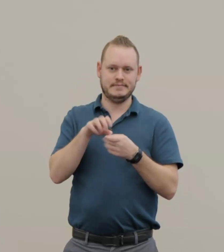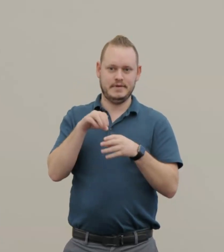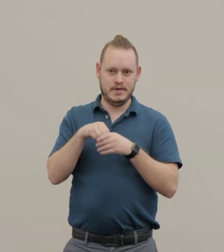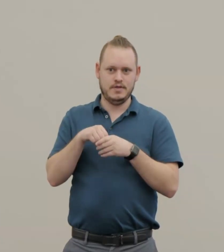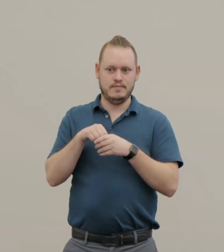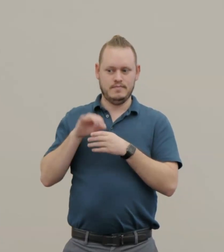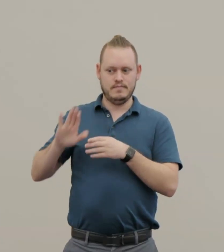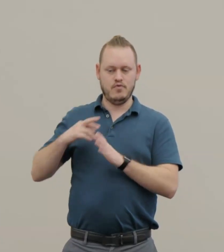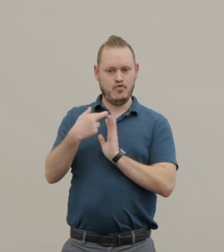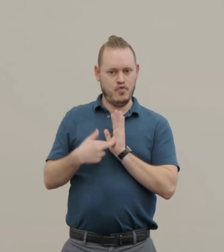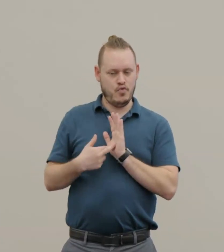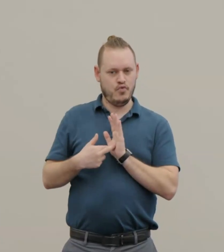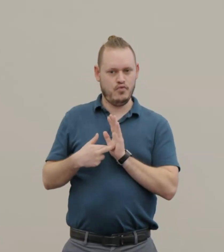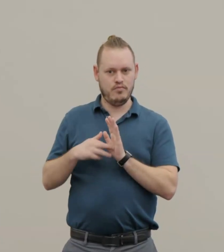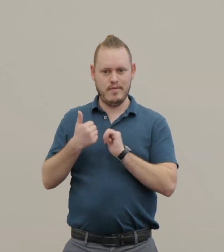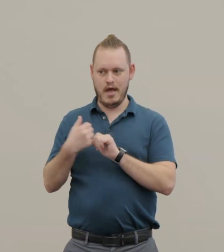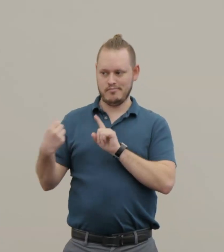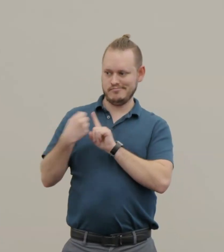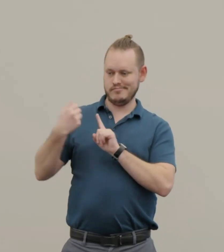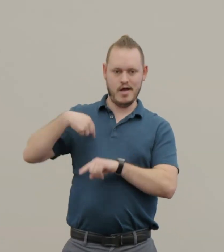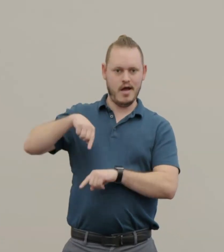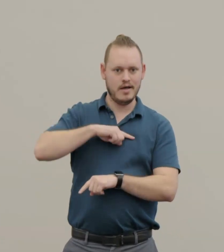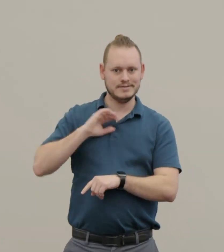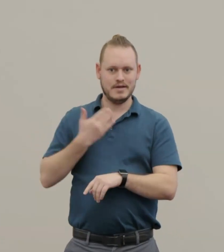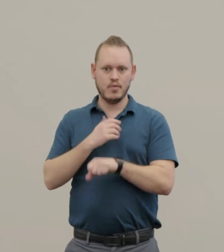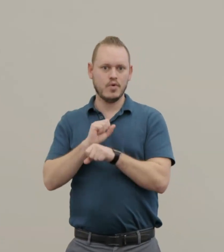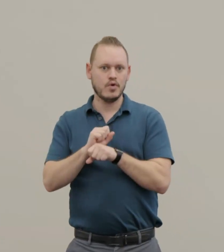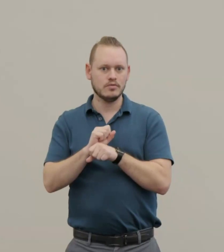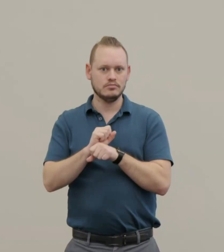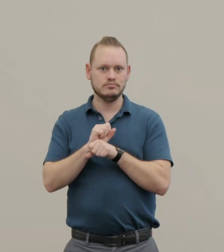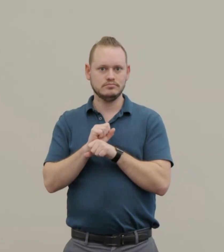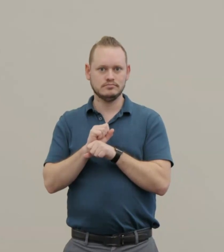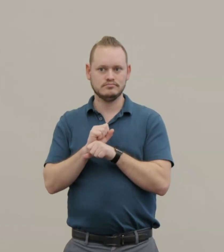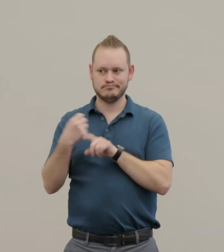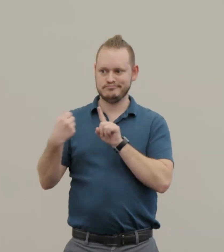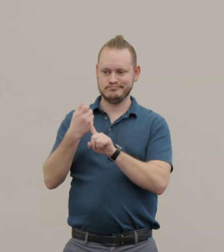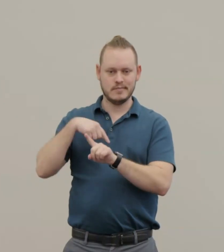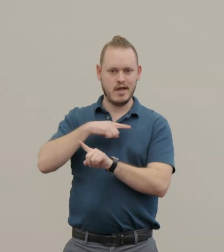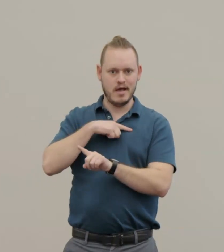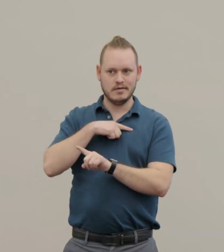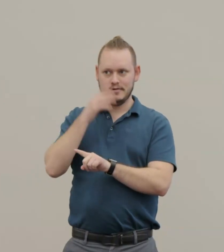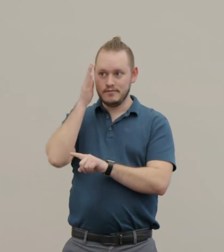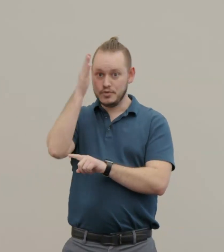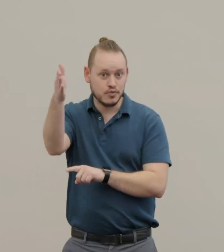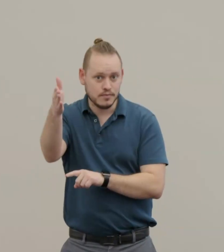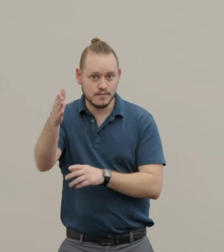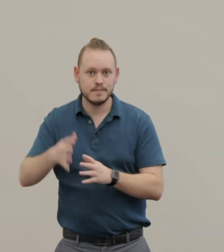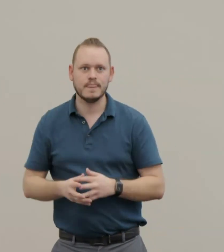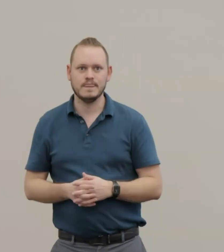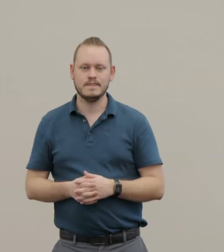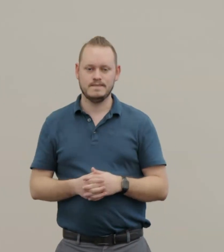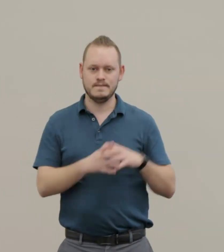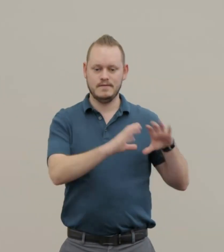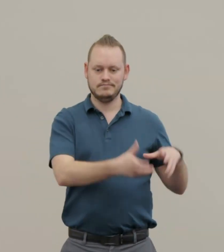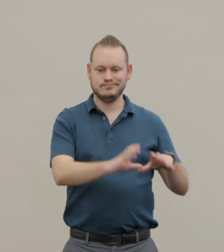rule, how they impact us, how they impact our work, and how they'll impact us in the future going forward, in 3